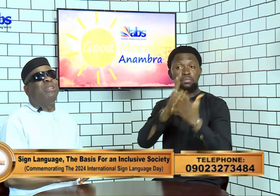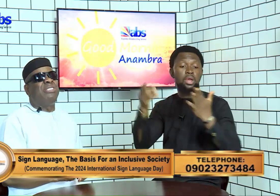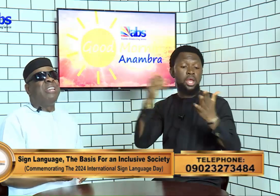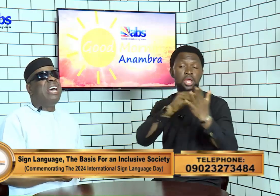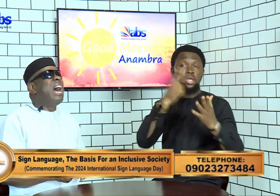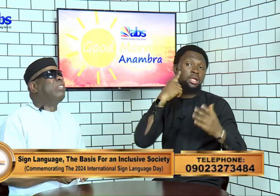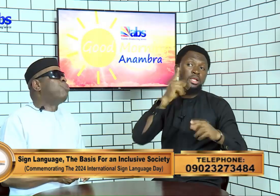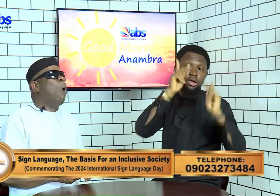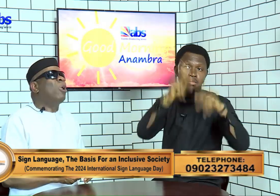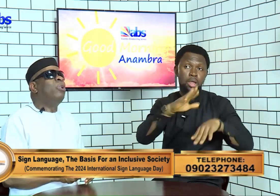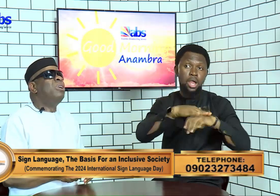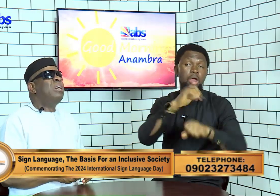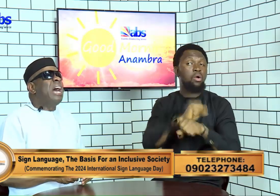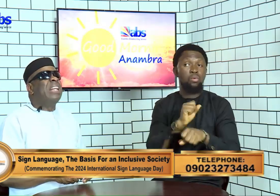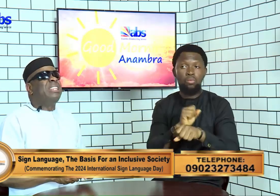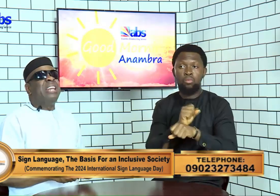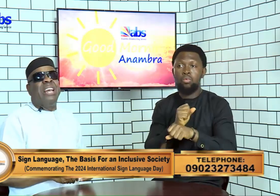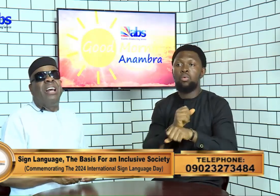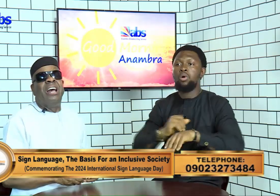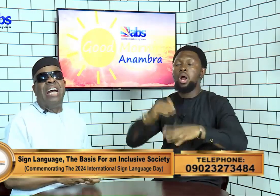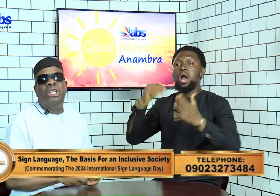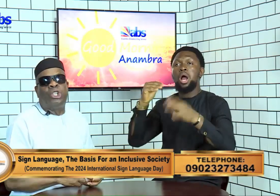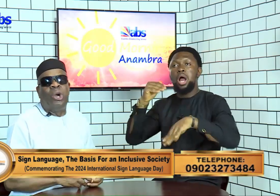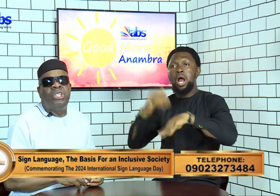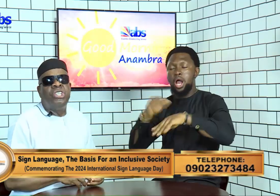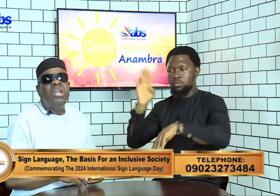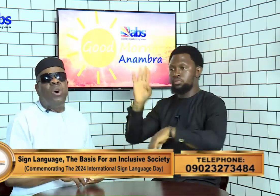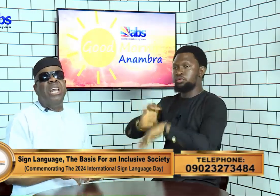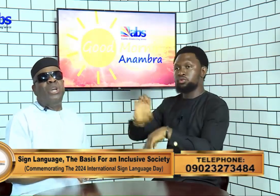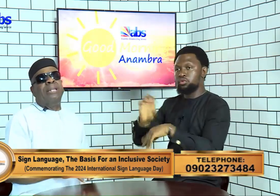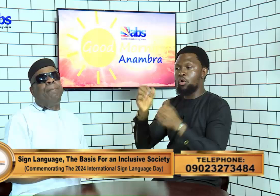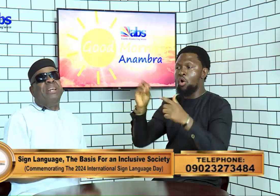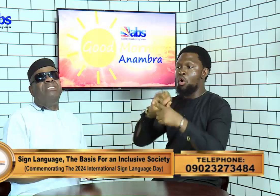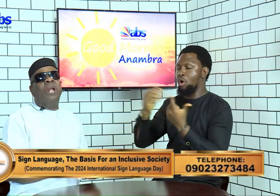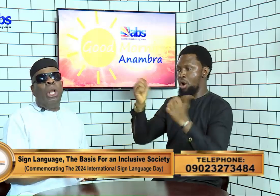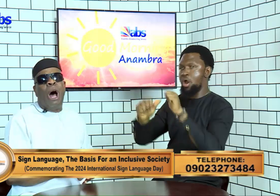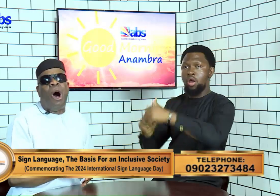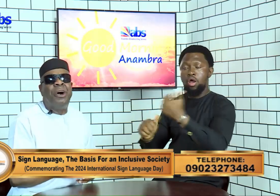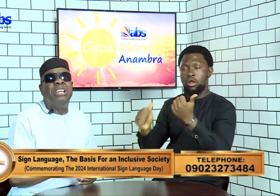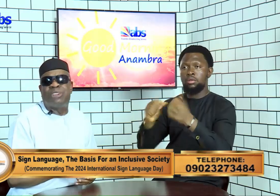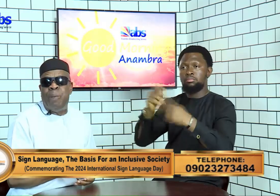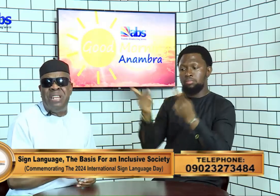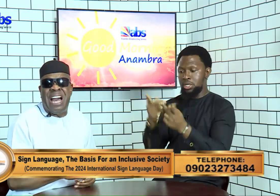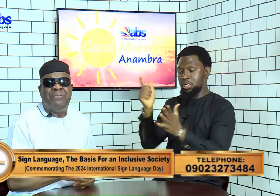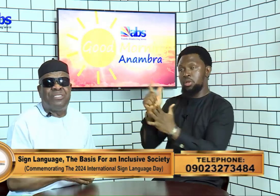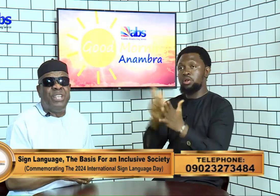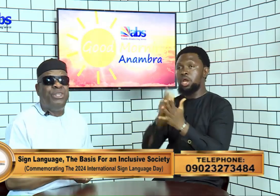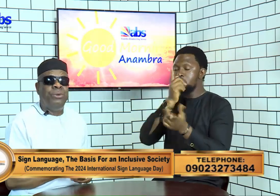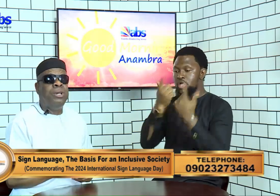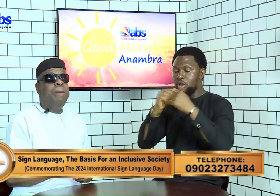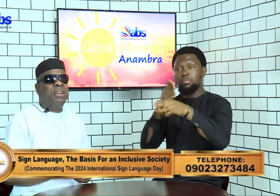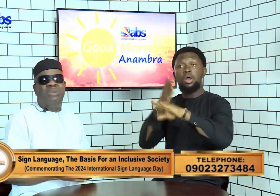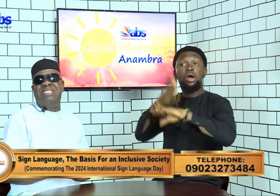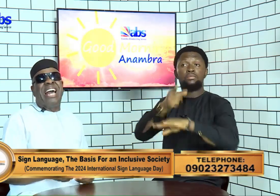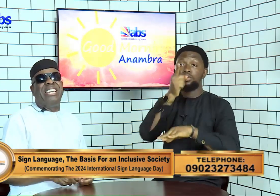deaf person at work, at the church, or any other place, the law is coming after